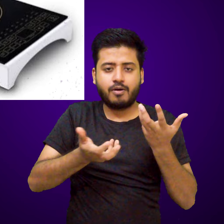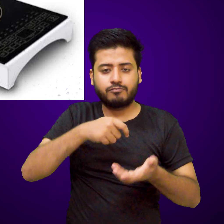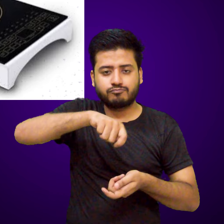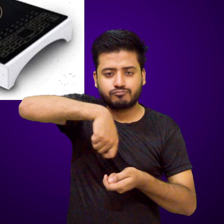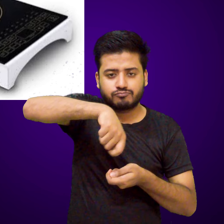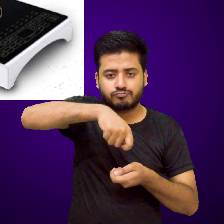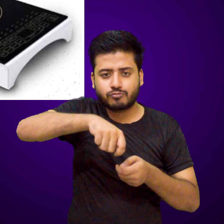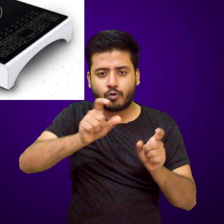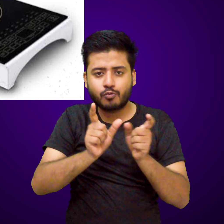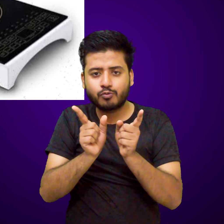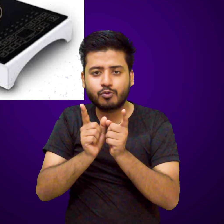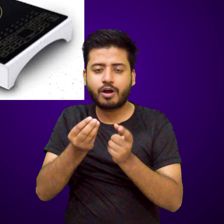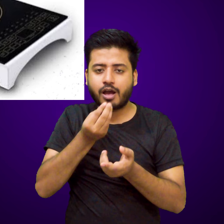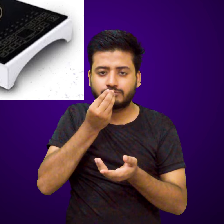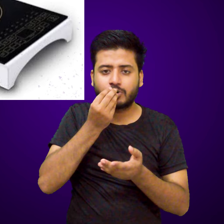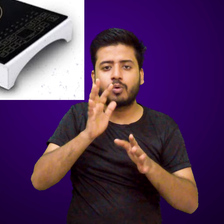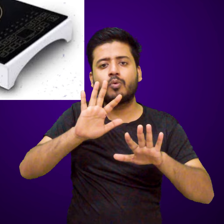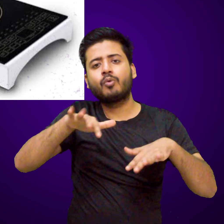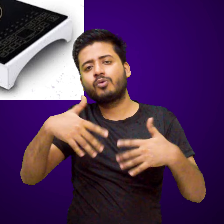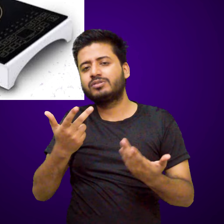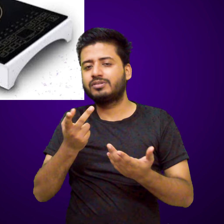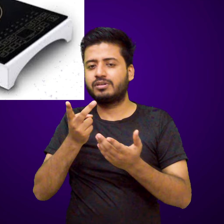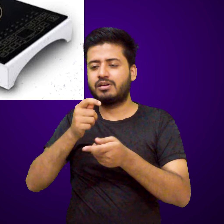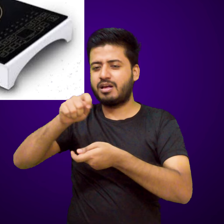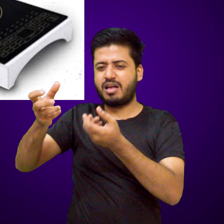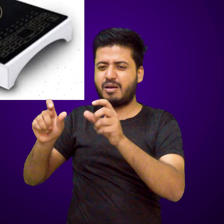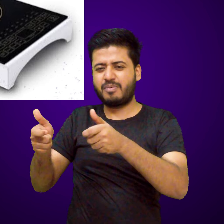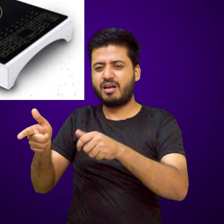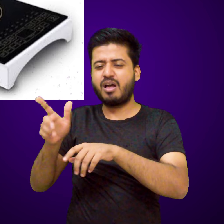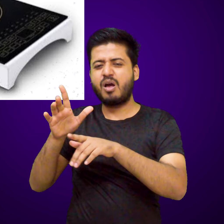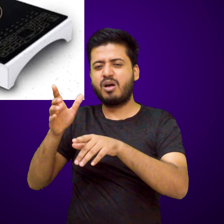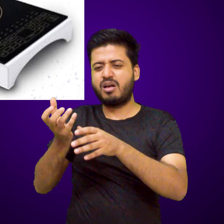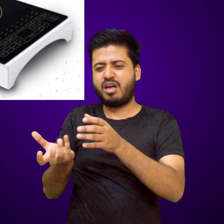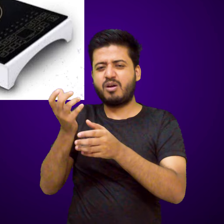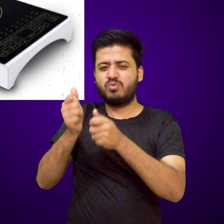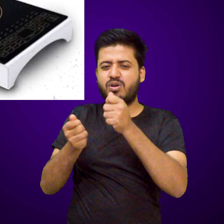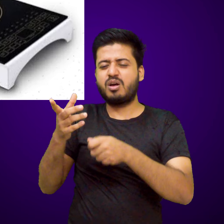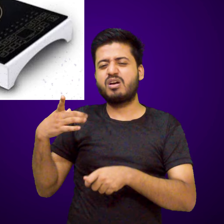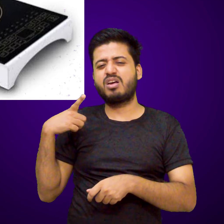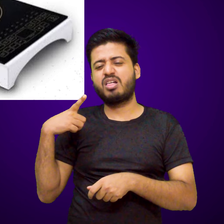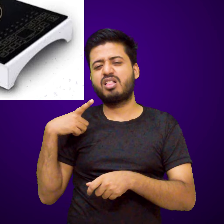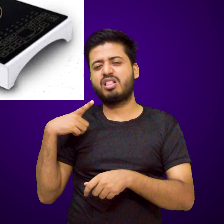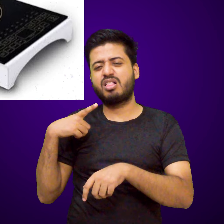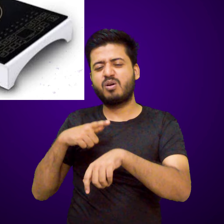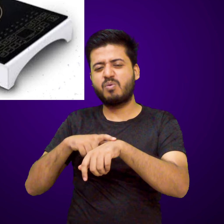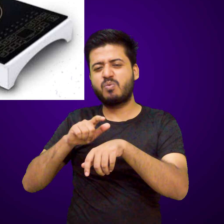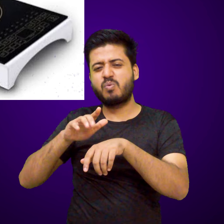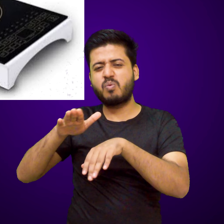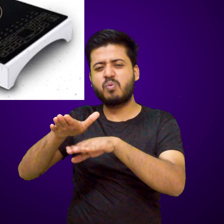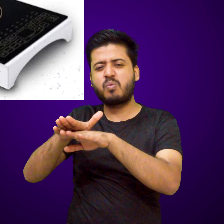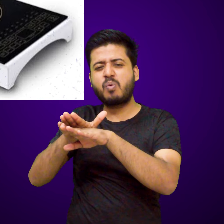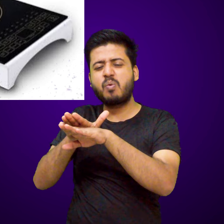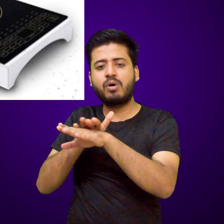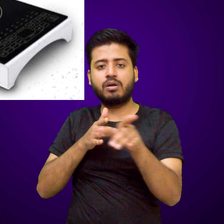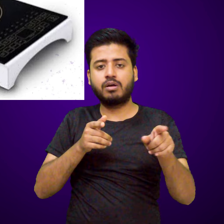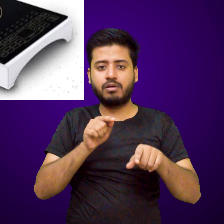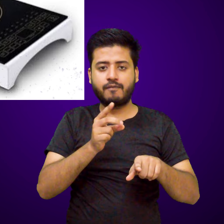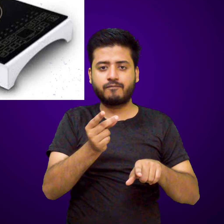troubleshooting steps. If the problem is not a major electrical fault or physical damage, you can attempt to diagnose it yourself. If